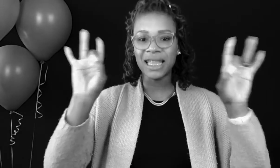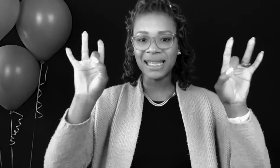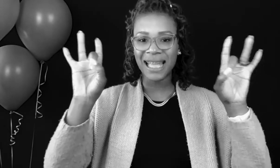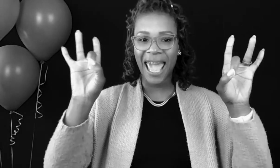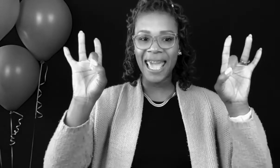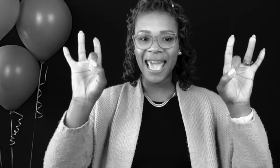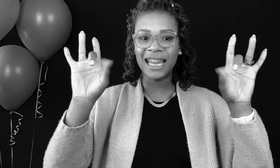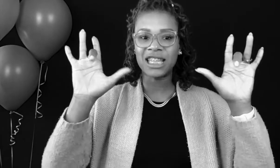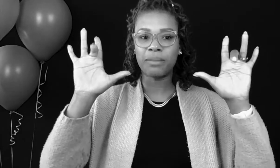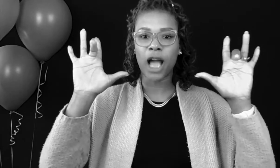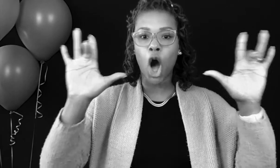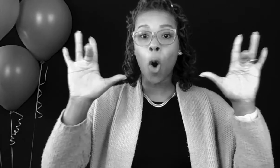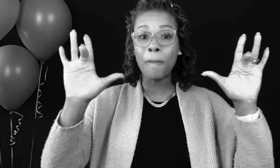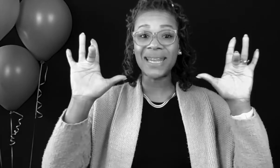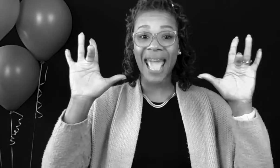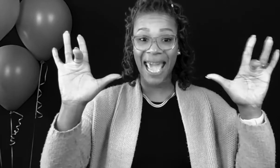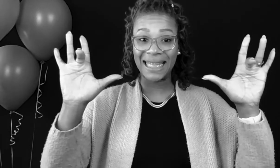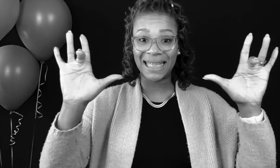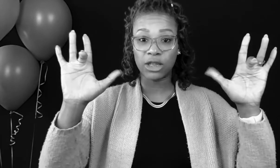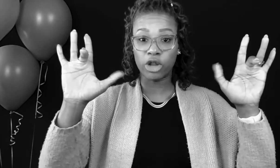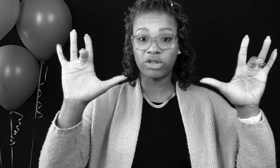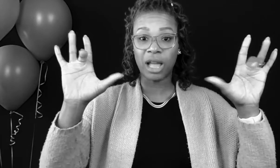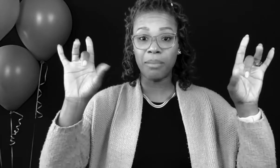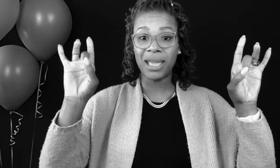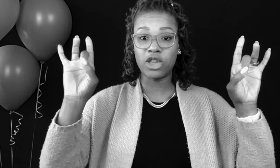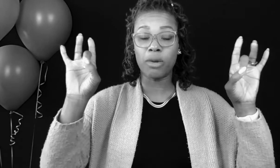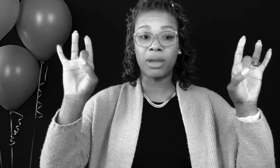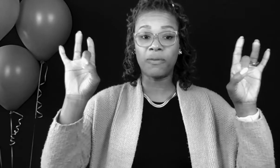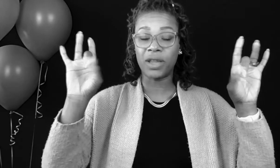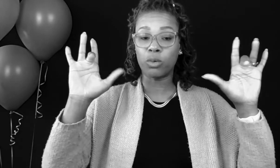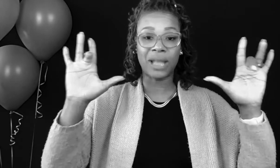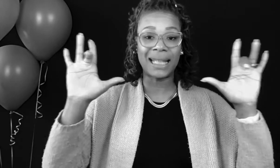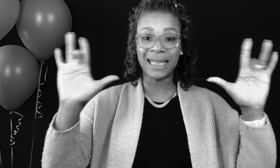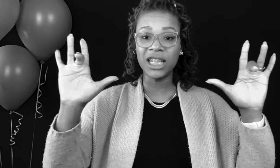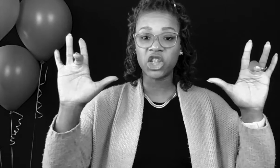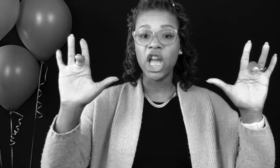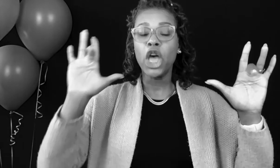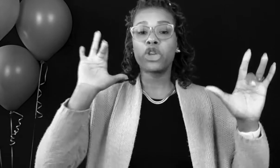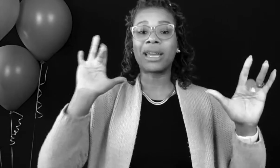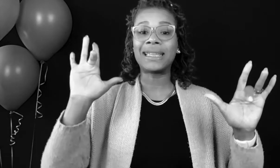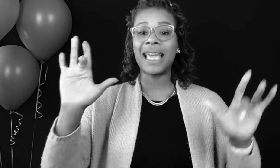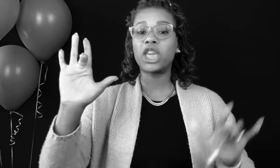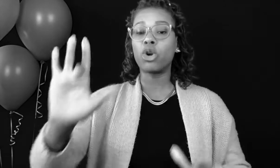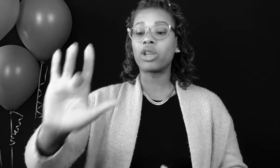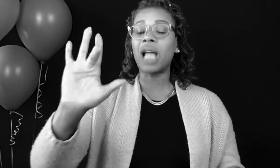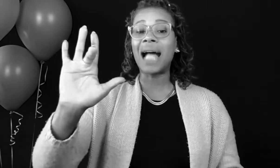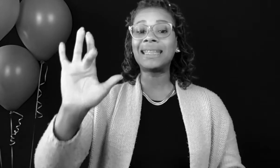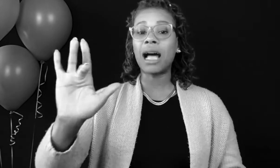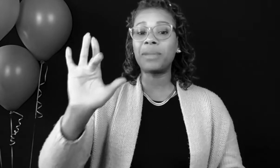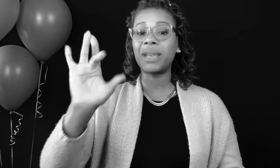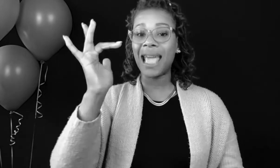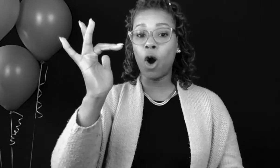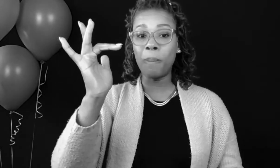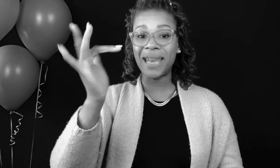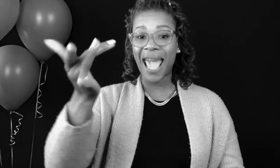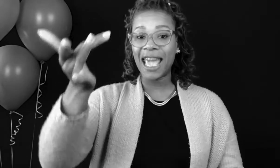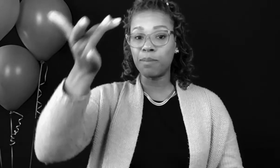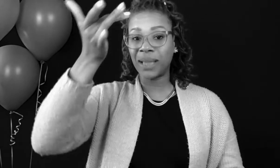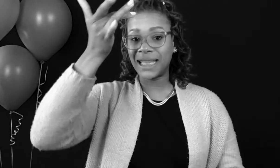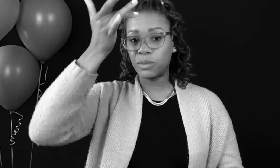an 8 hand. It's going to be an open 8. So your thumb and your middle finger will not touch. You're going to take your non-dominant open 8 and place it with the